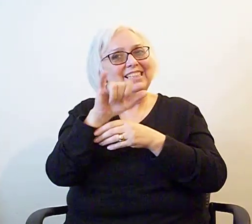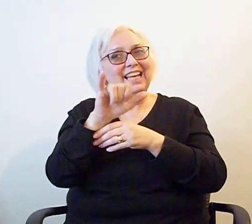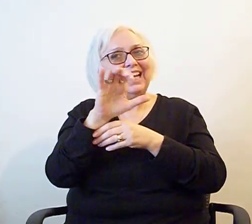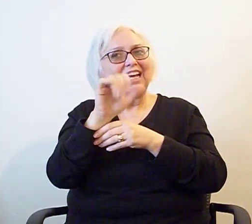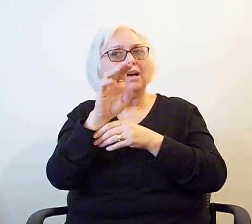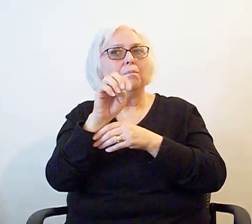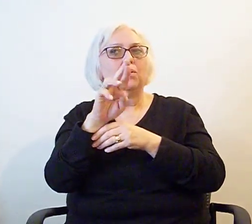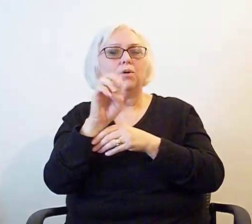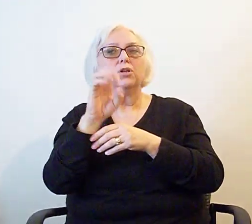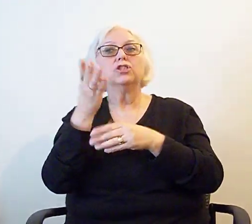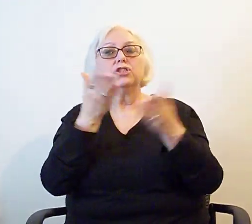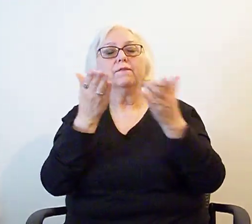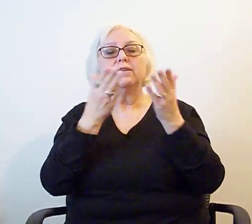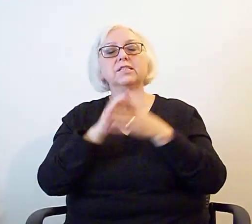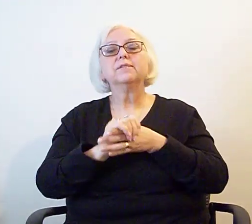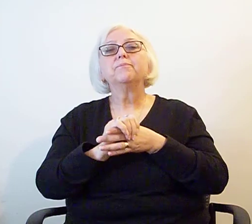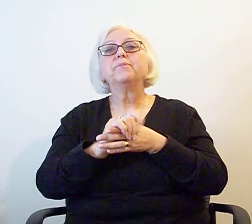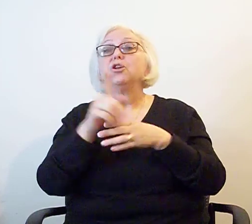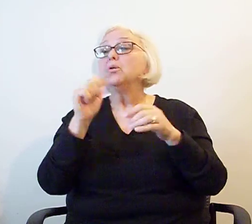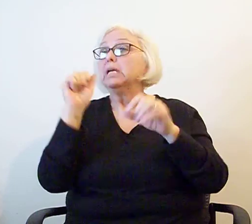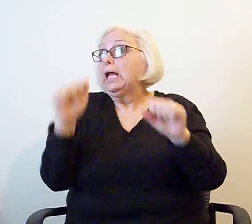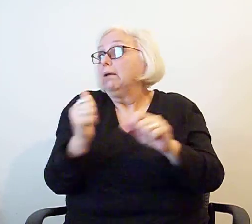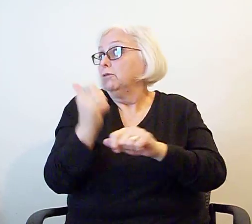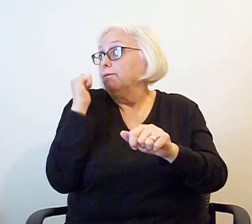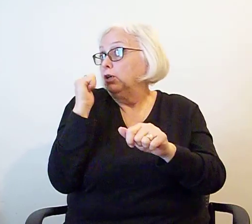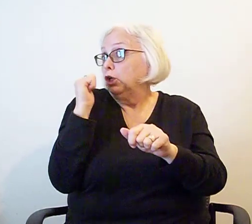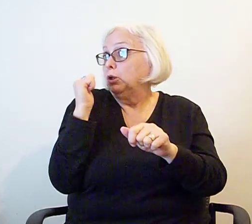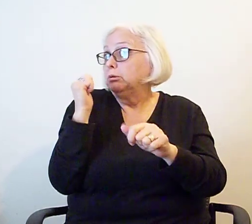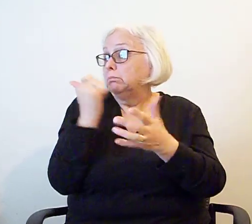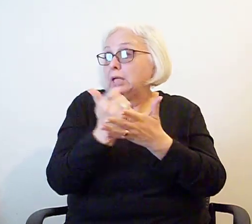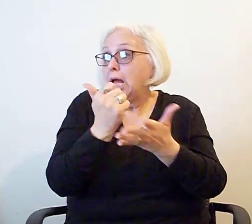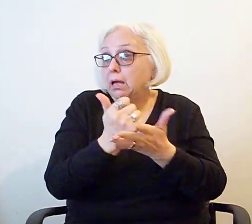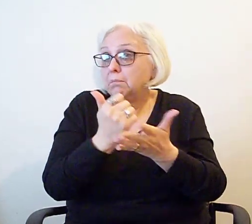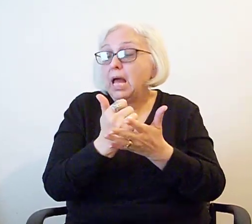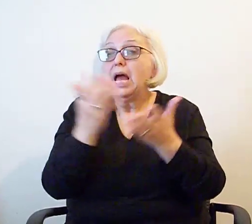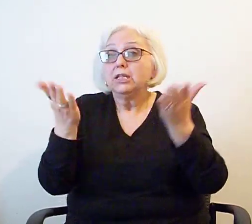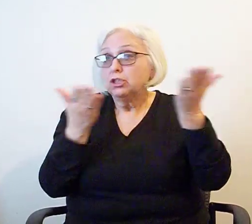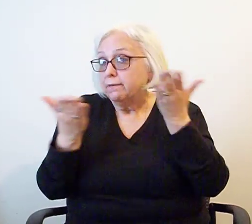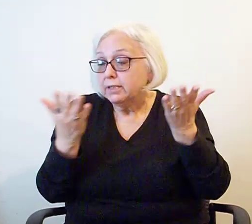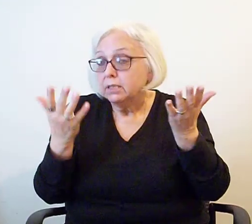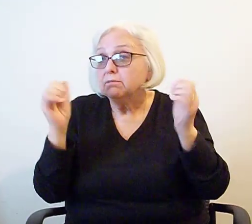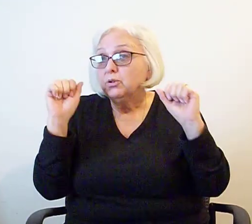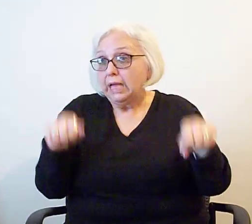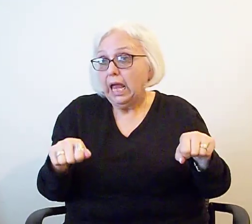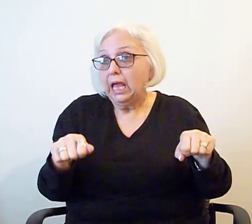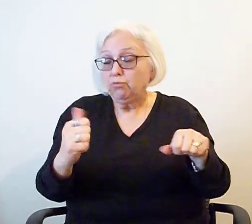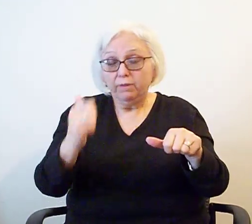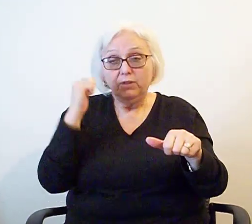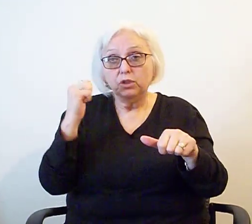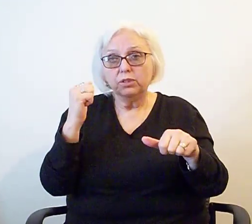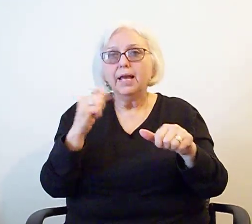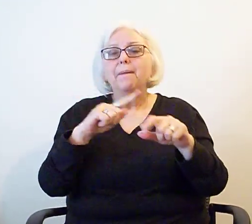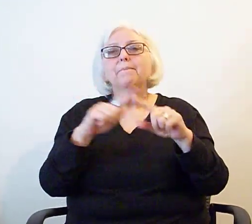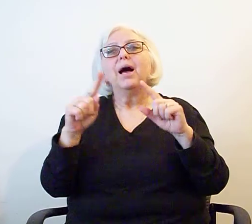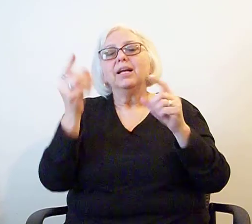You can refuse treatment and services and you should be informed of all